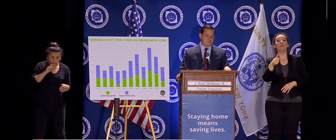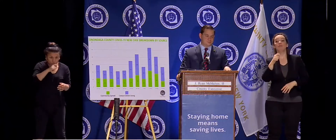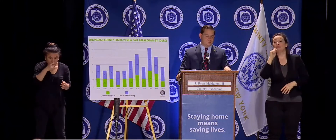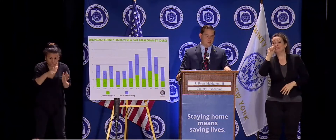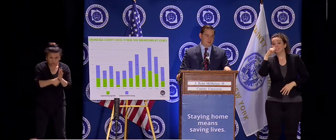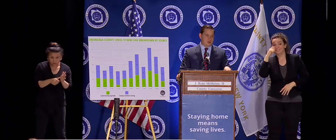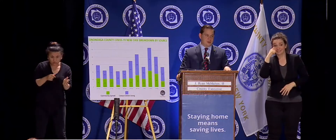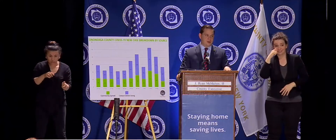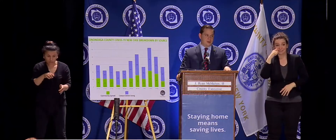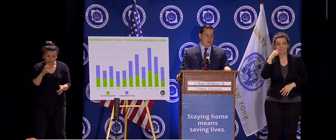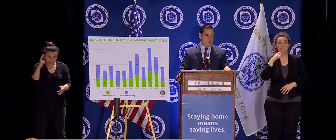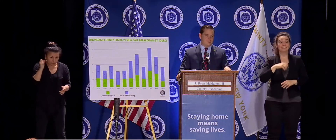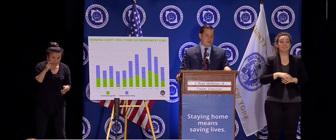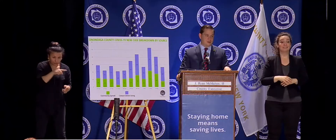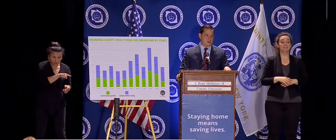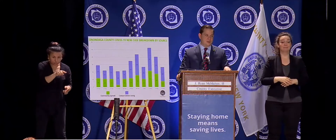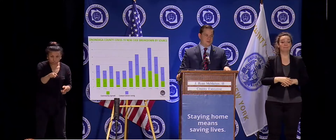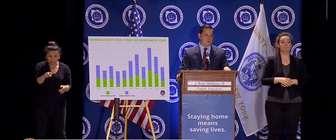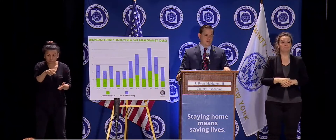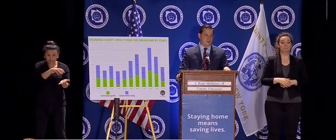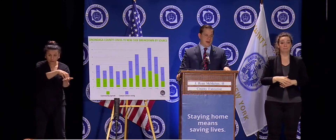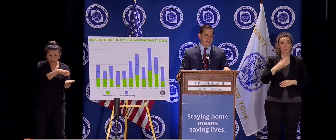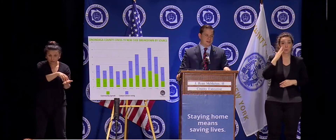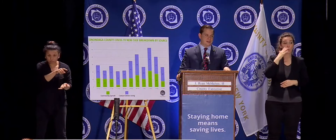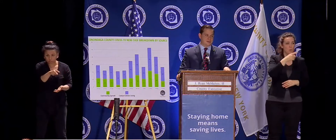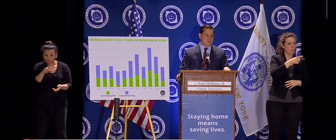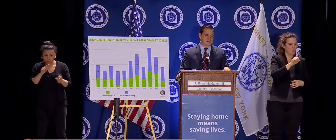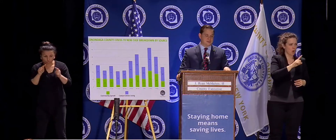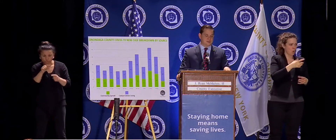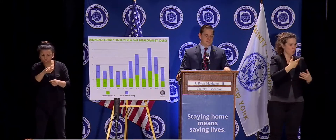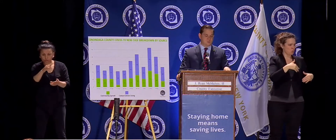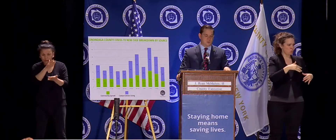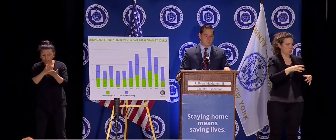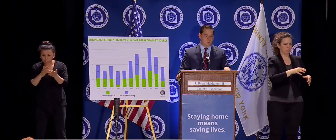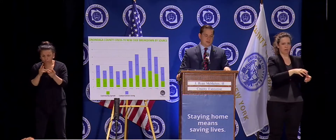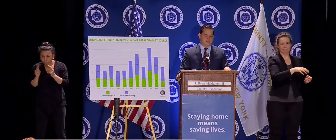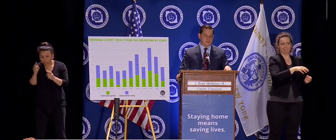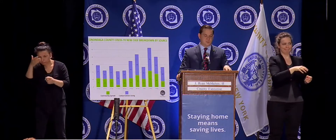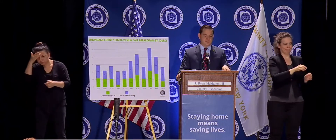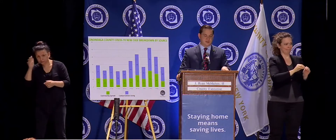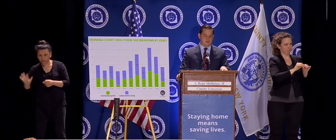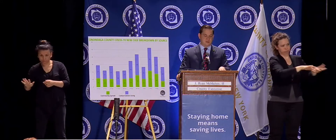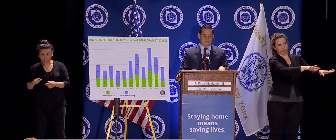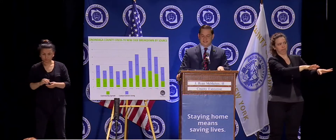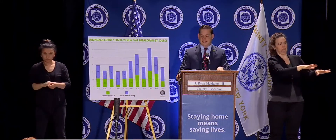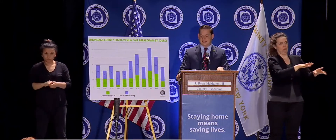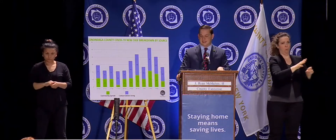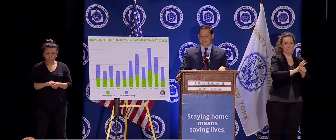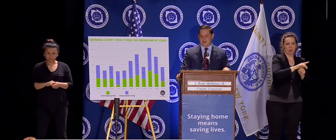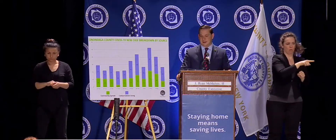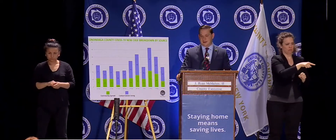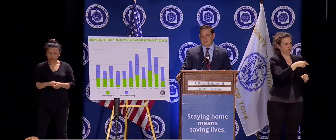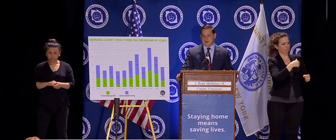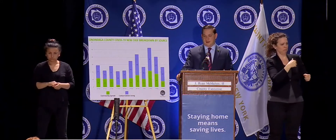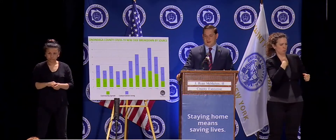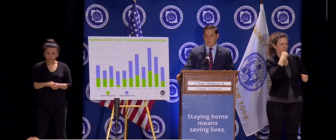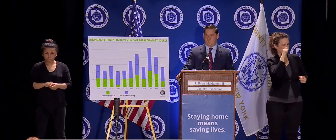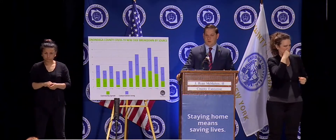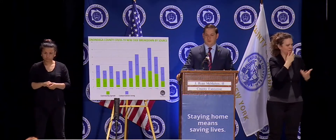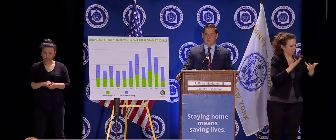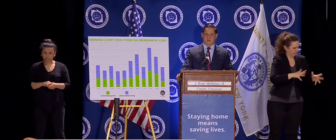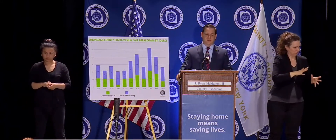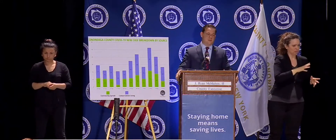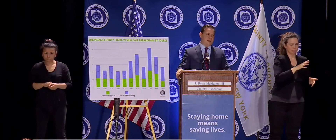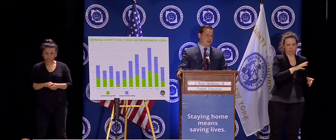spots, and so that we don't anticipate the level of intensity